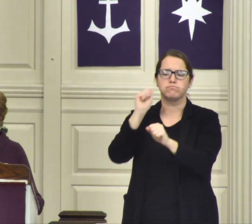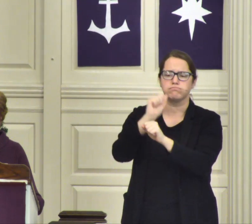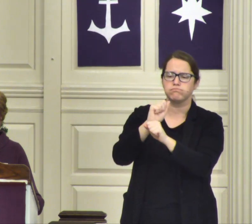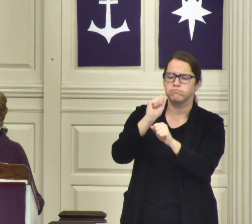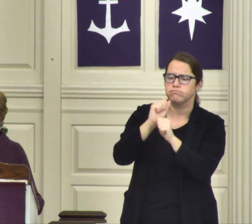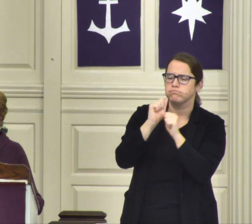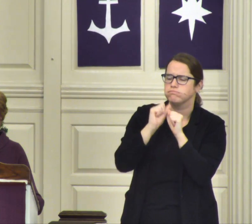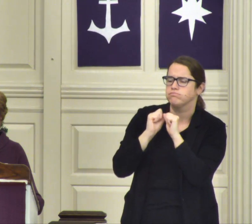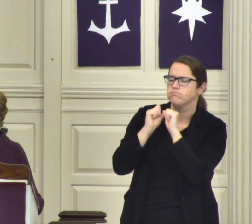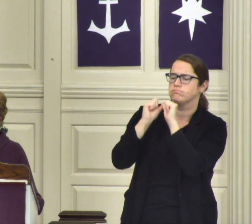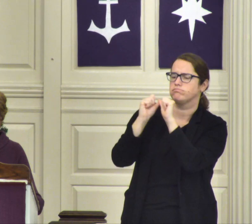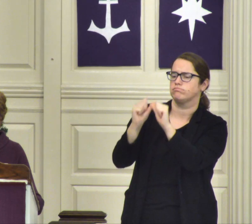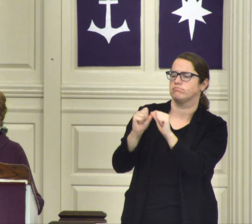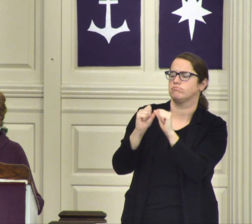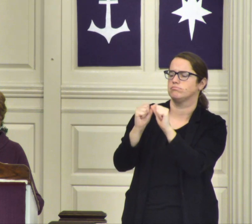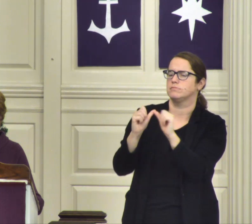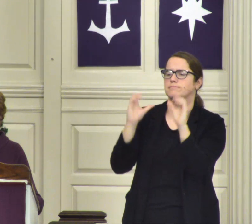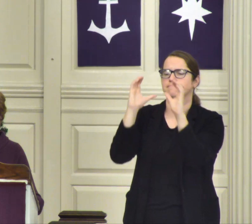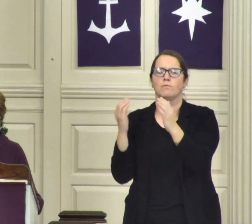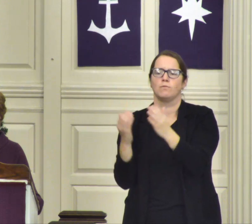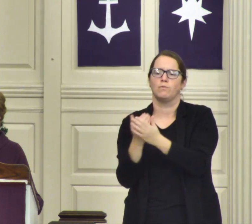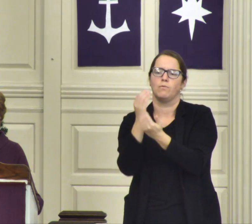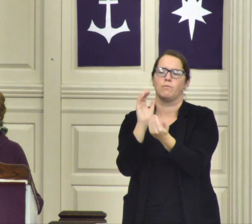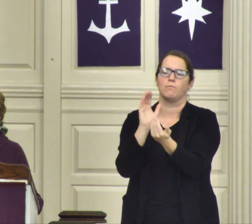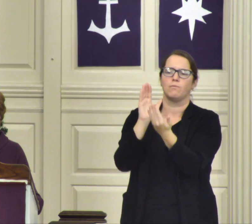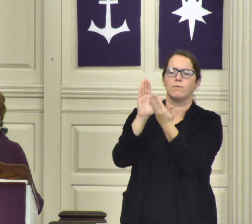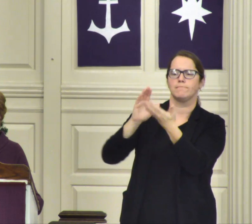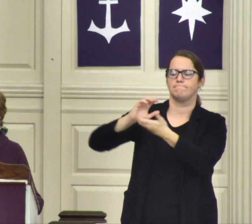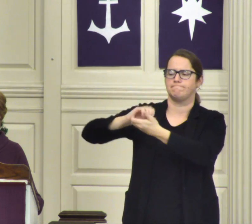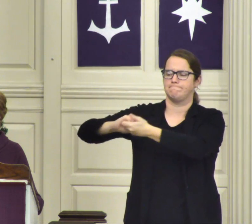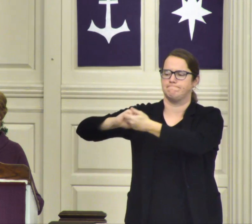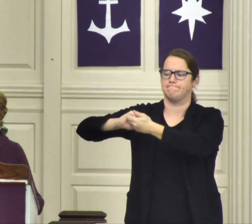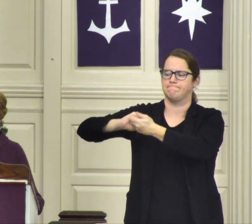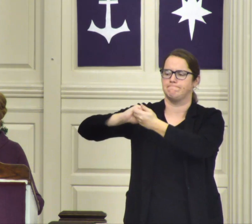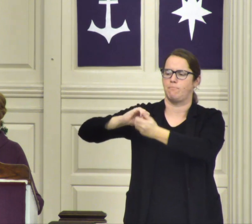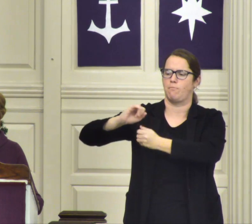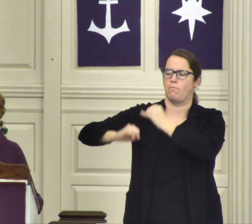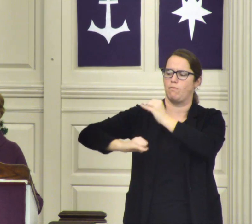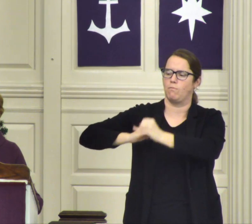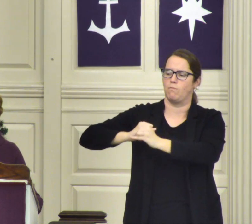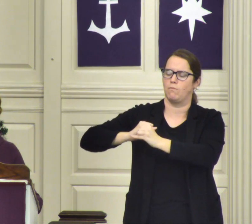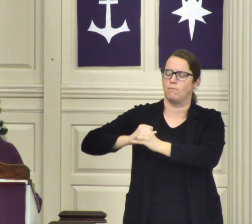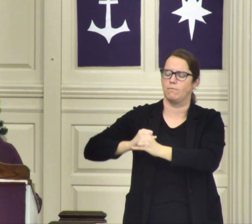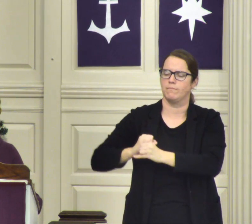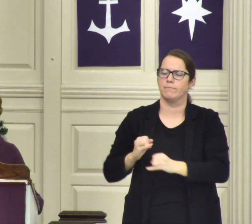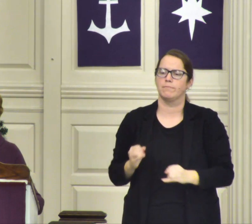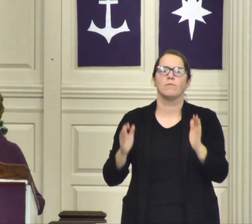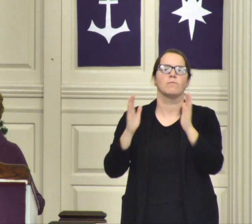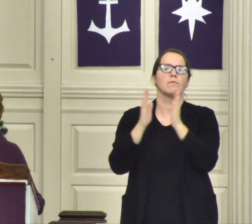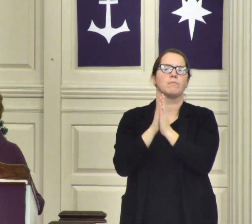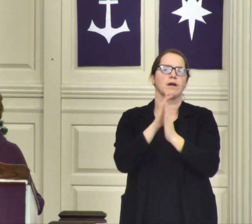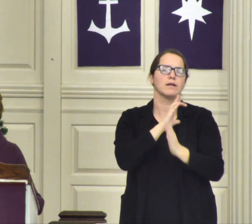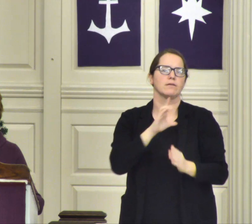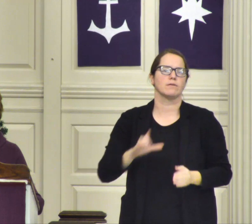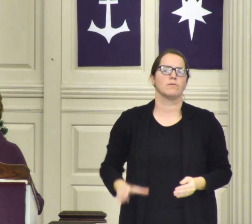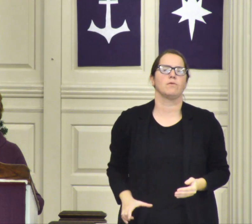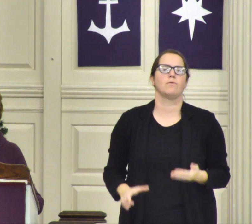out new paths to international cooperation. We pray to the Lord.